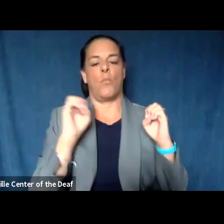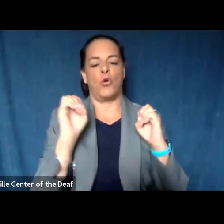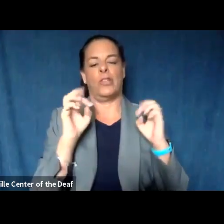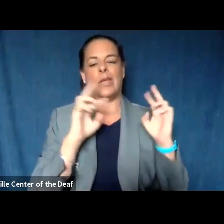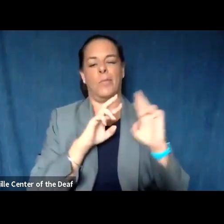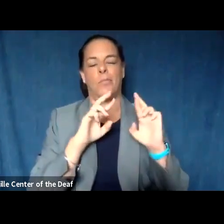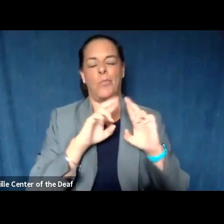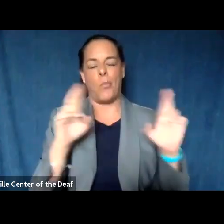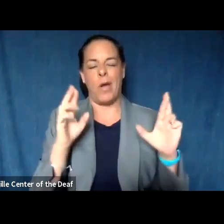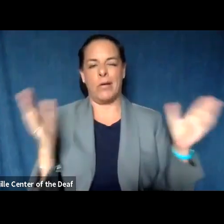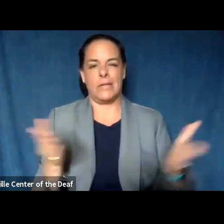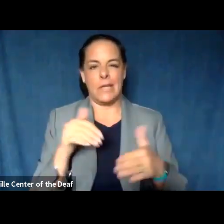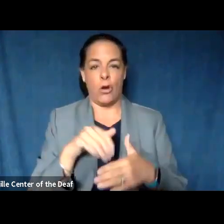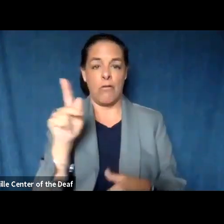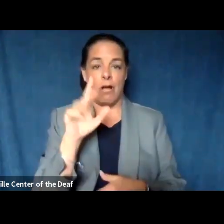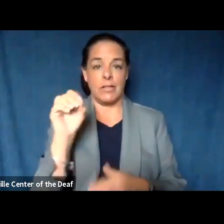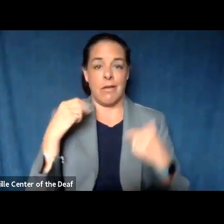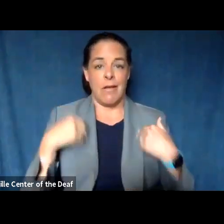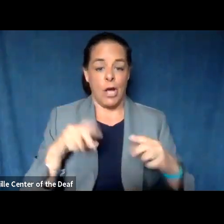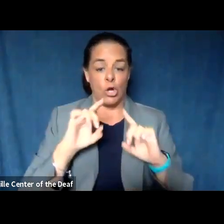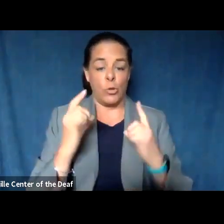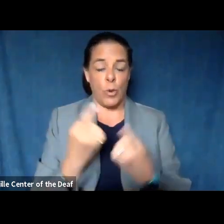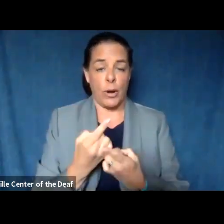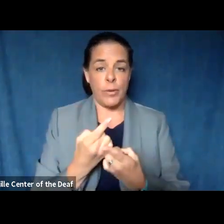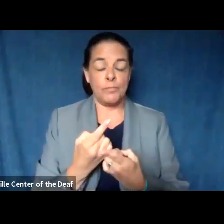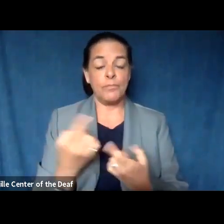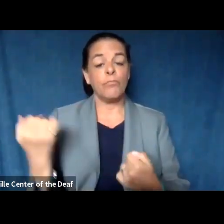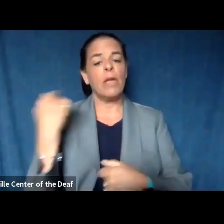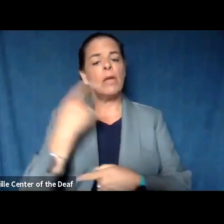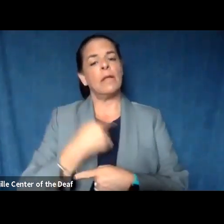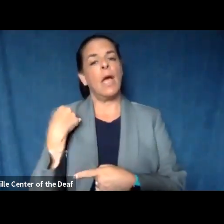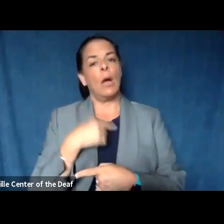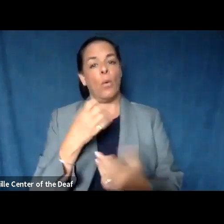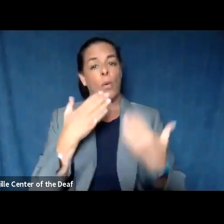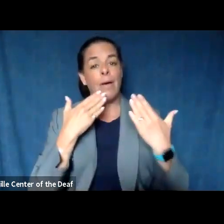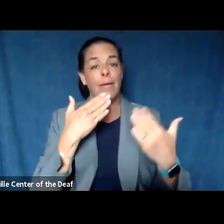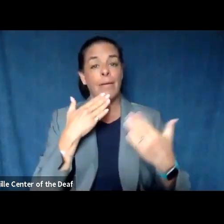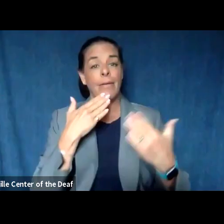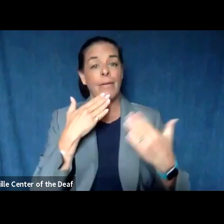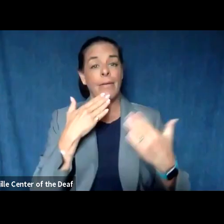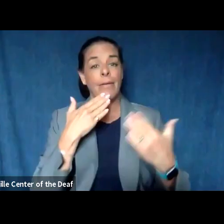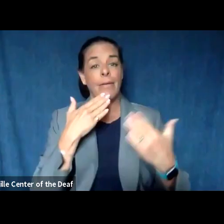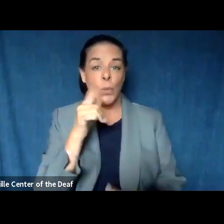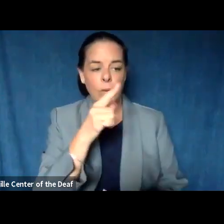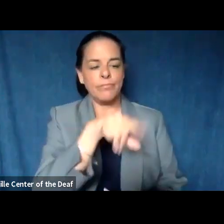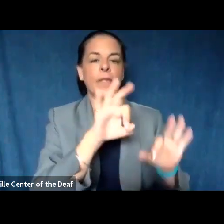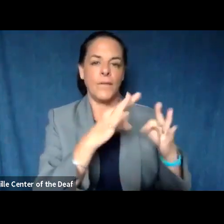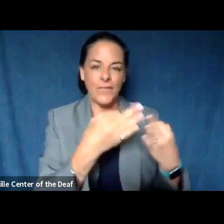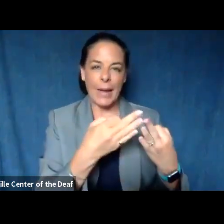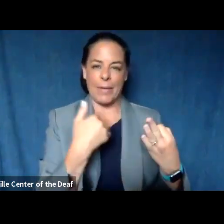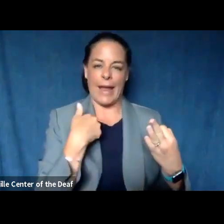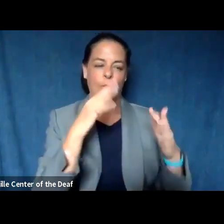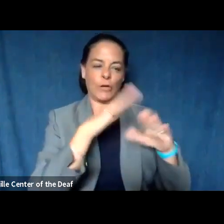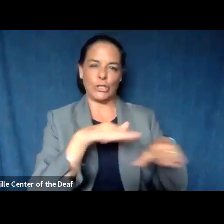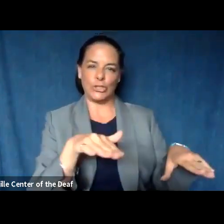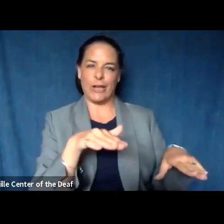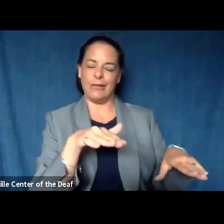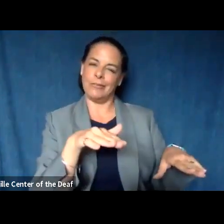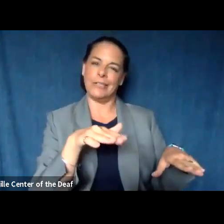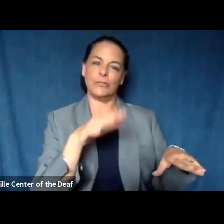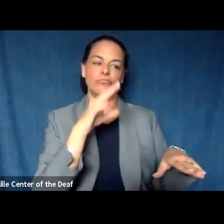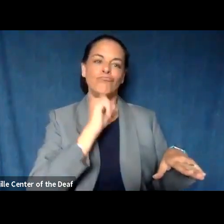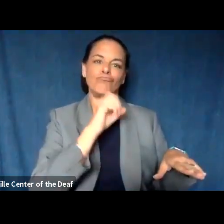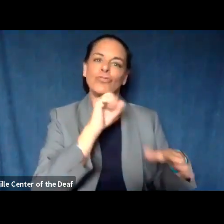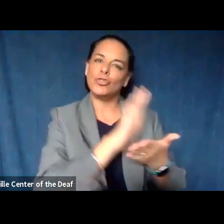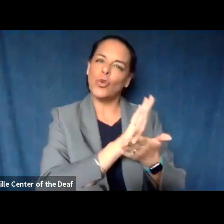Department. Our moment of gratitude today is dedicated to families with school-aged children. We know these past couple